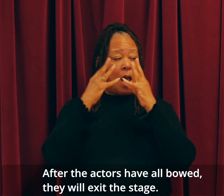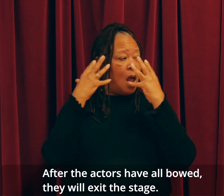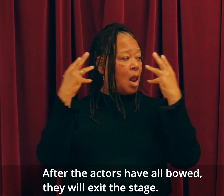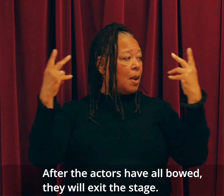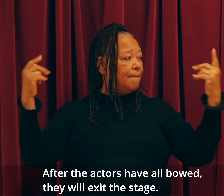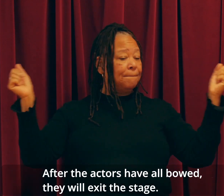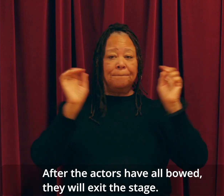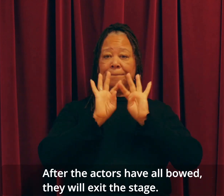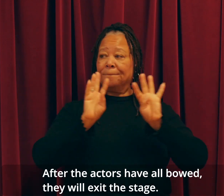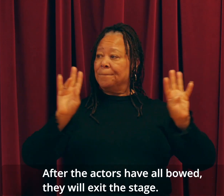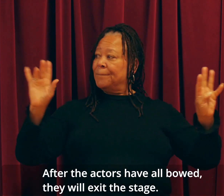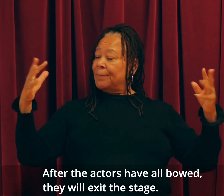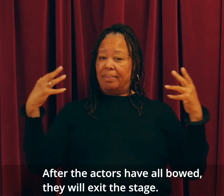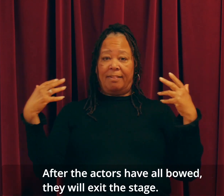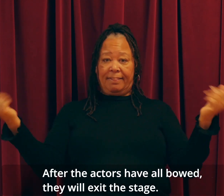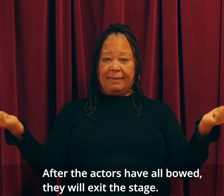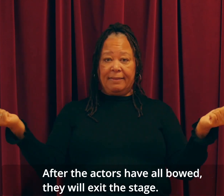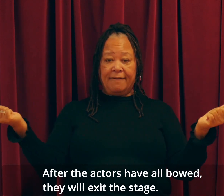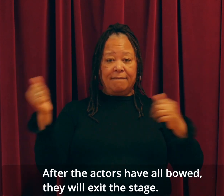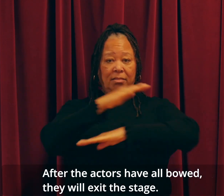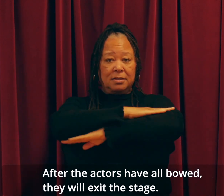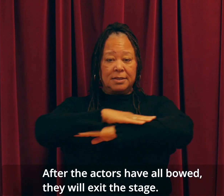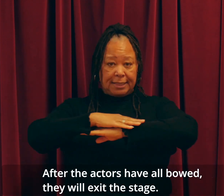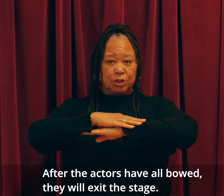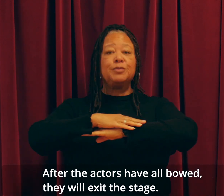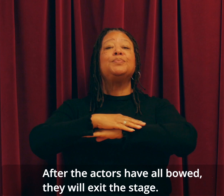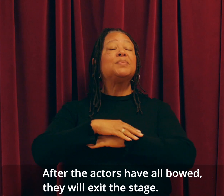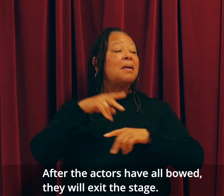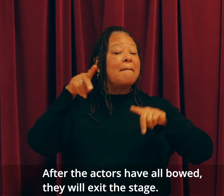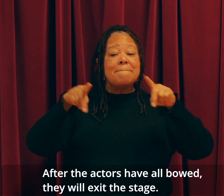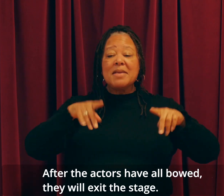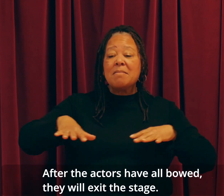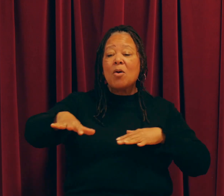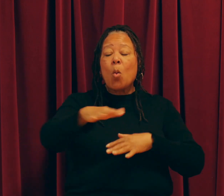After the actors have bowed, they will exit the stage.